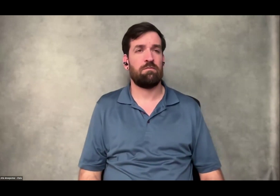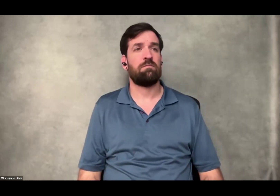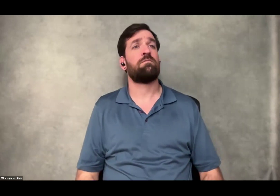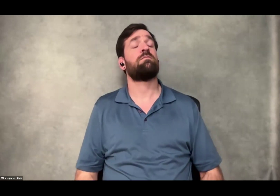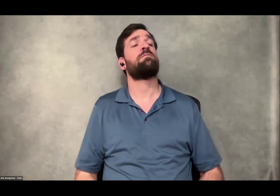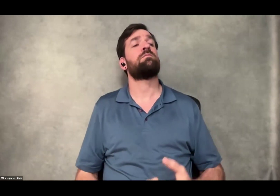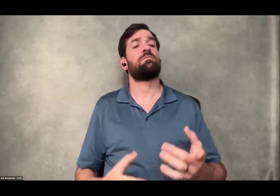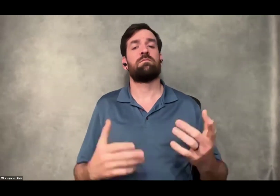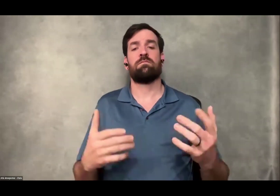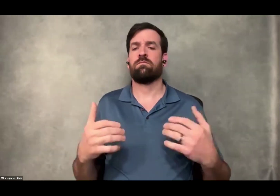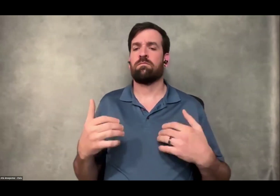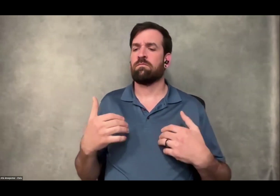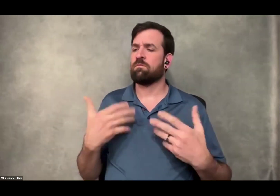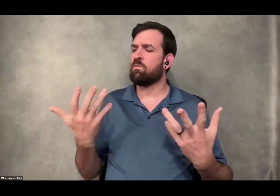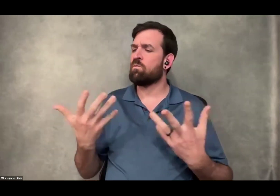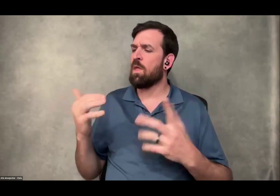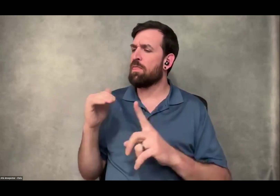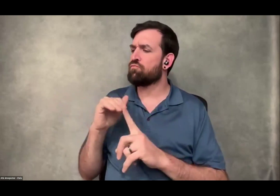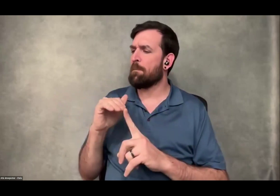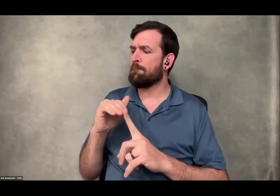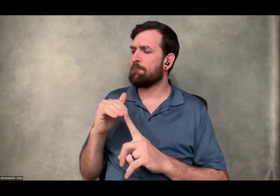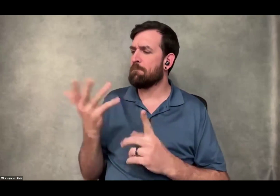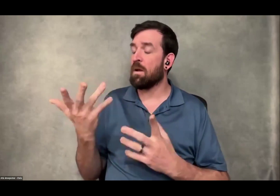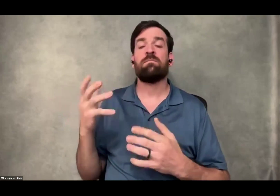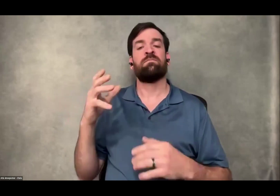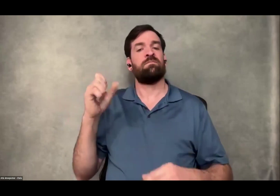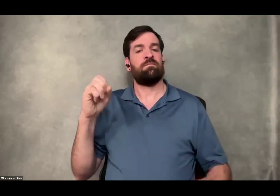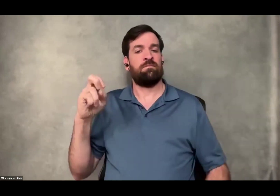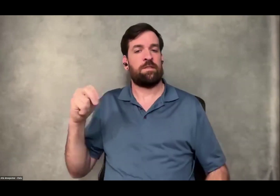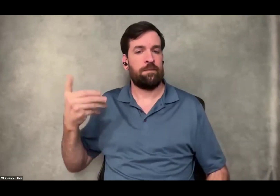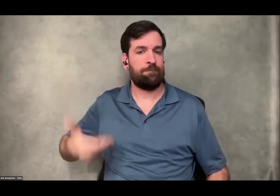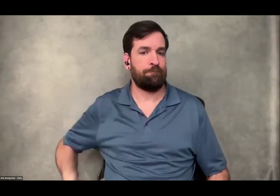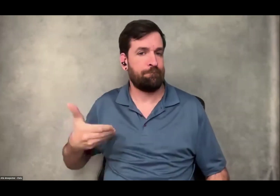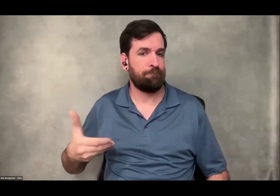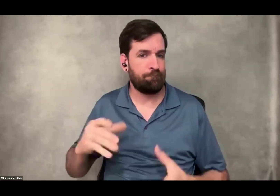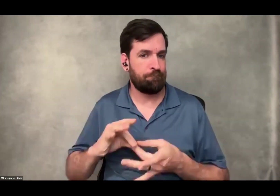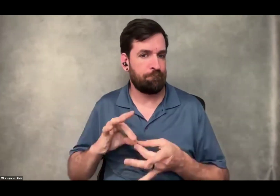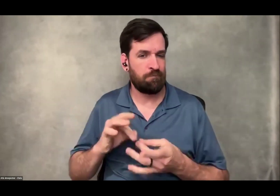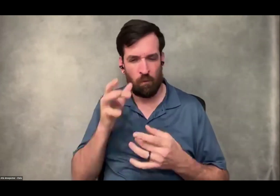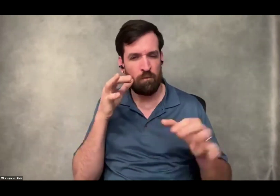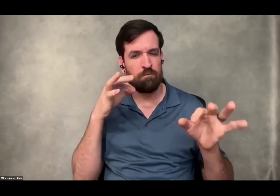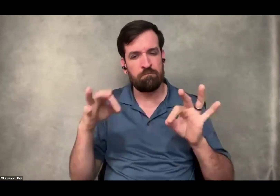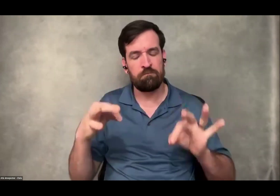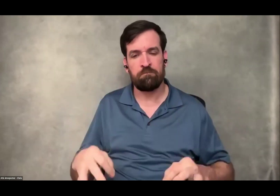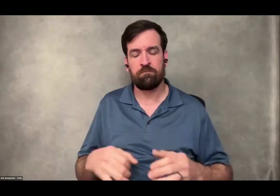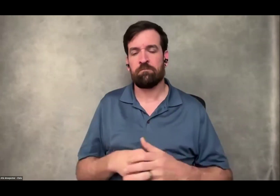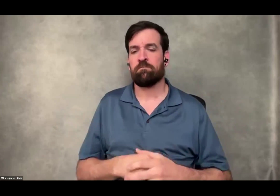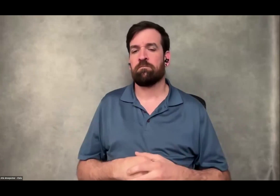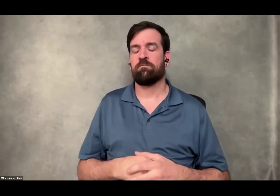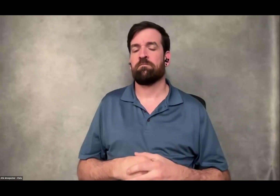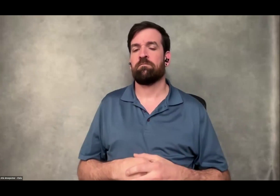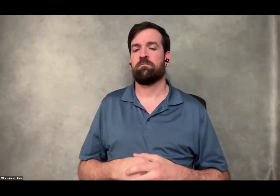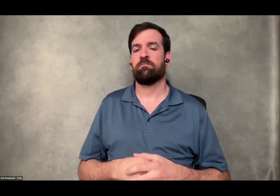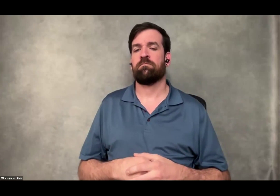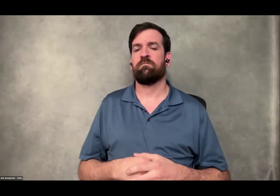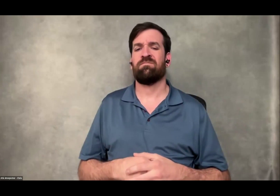would your I was thoughts on that be? yeah, so let me go ahead and cover that. There's two